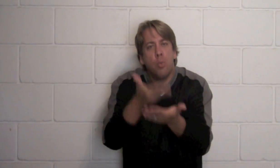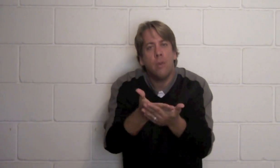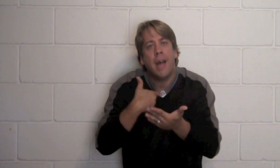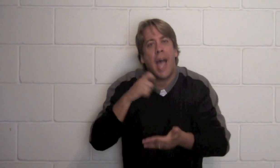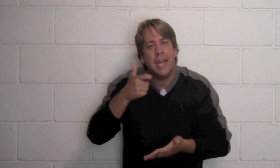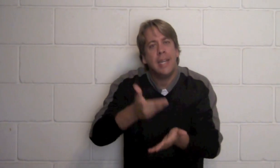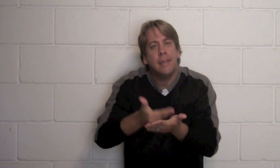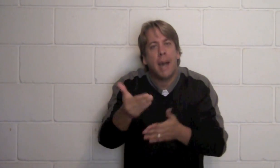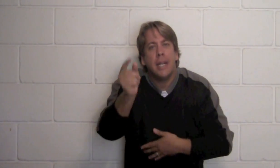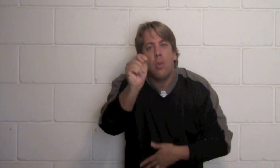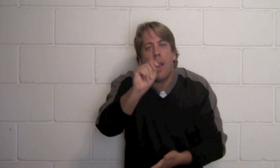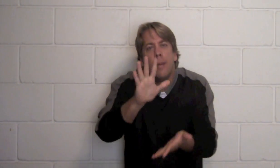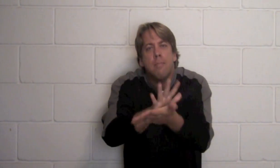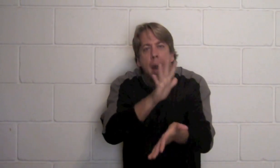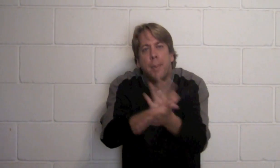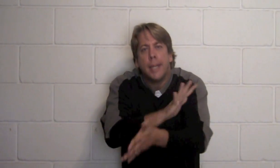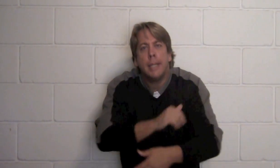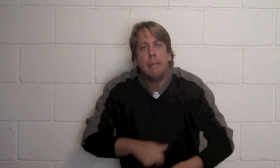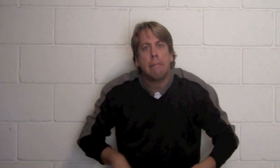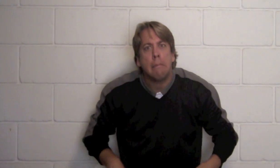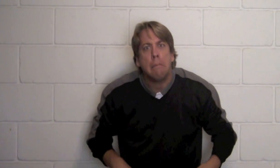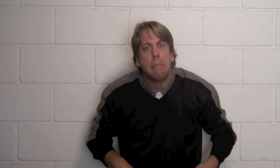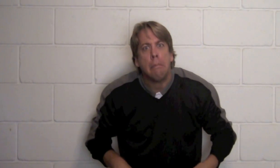That's my proof. I need to buy some toilet paper.